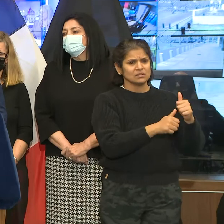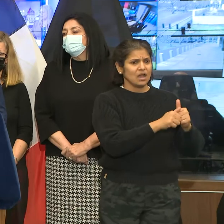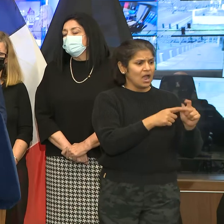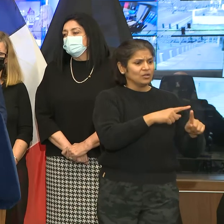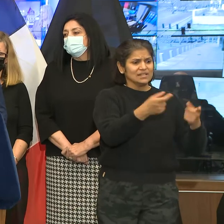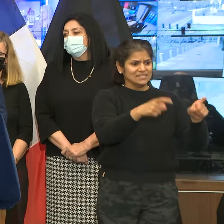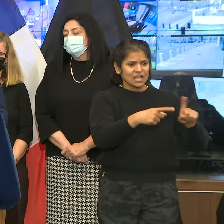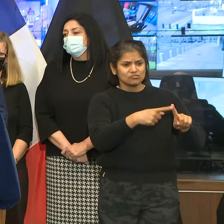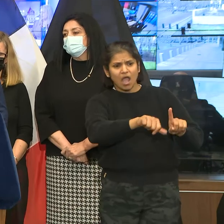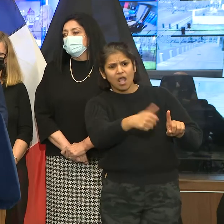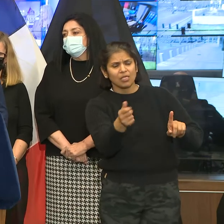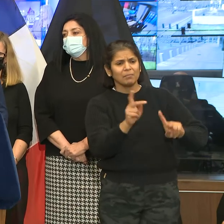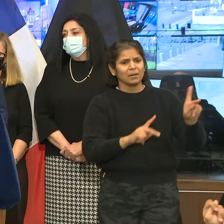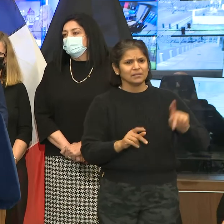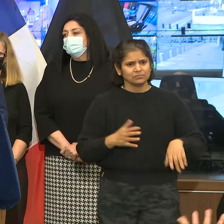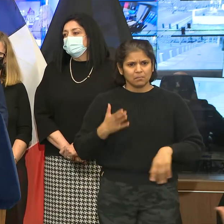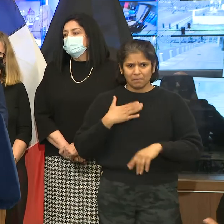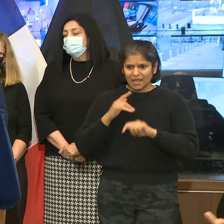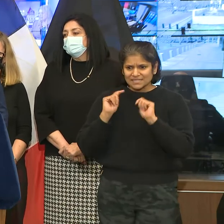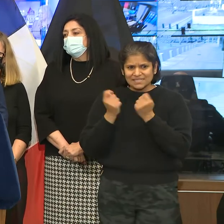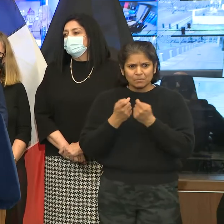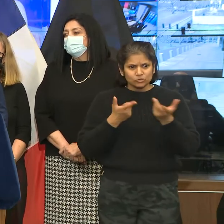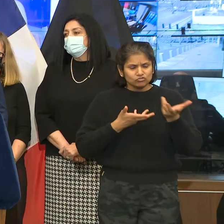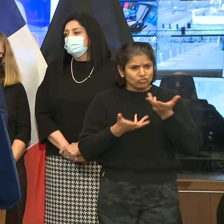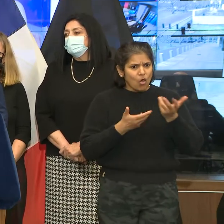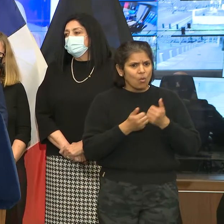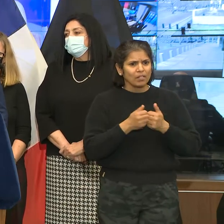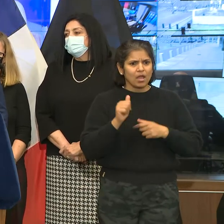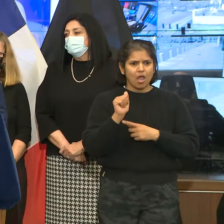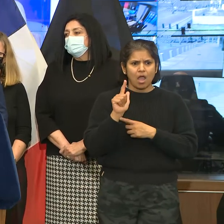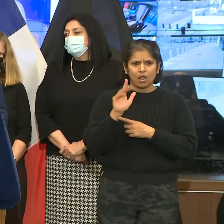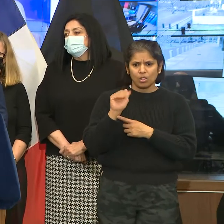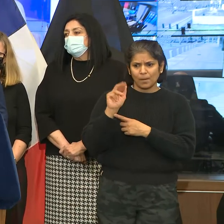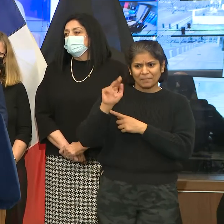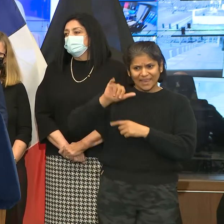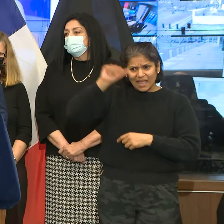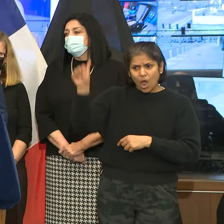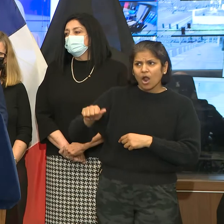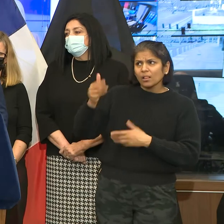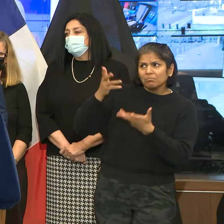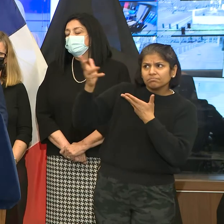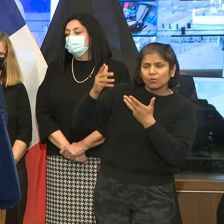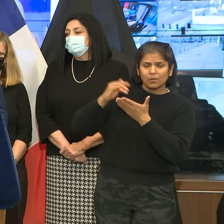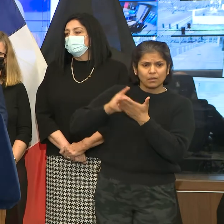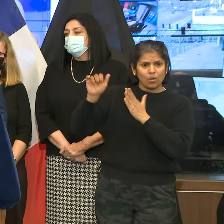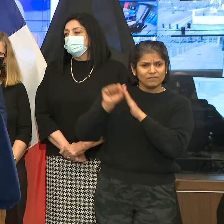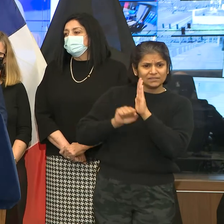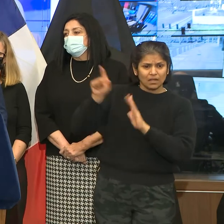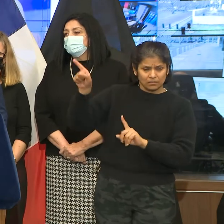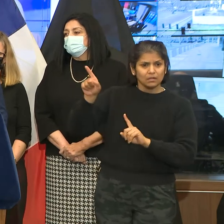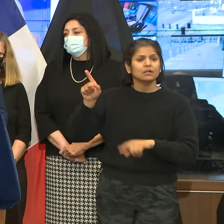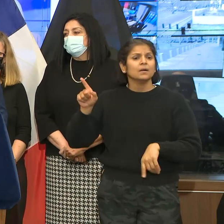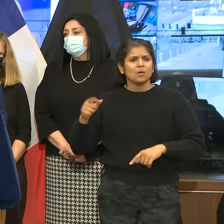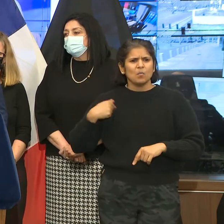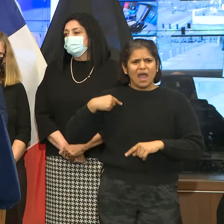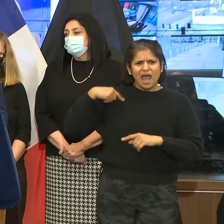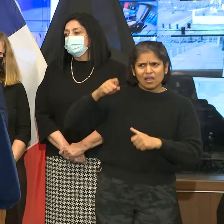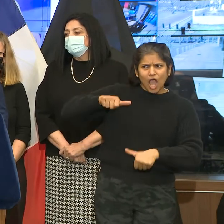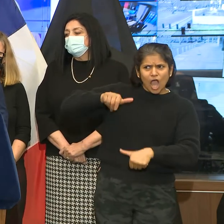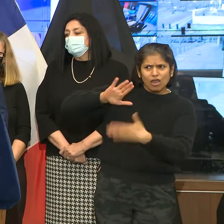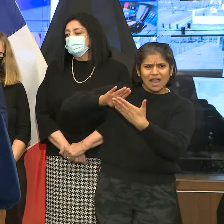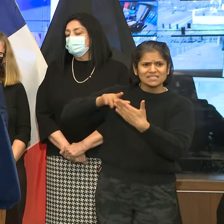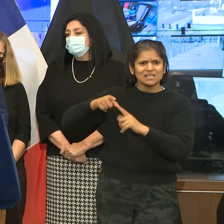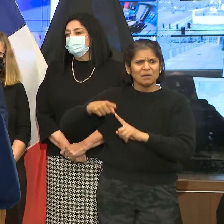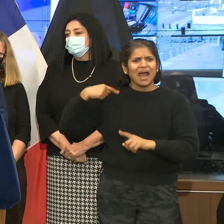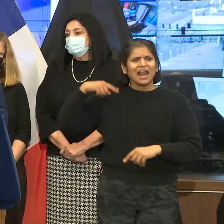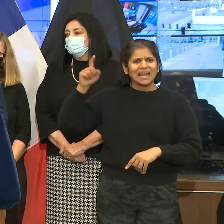speak with Albany so that we can ensure that in areas where we must compel people to get the necessary care, that we're able